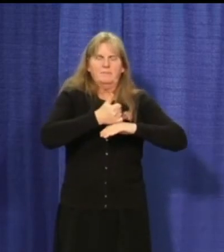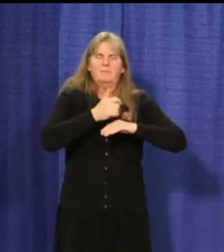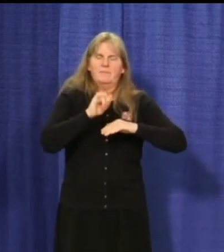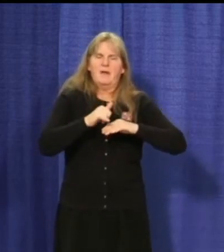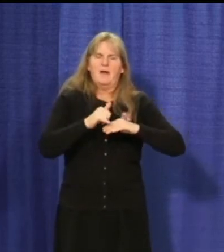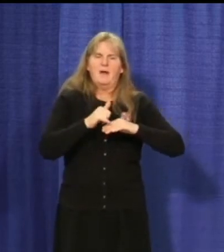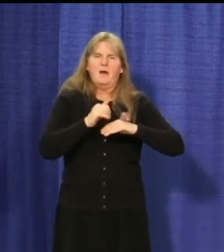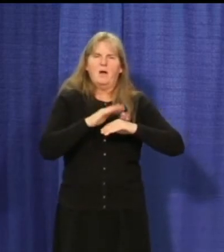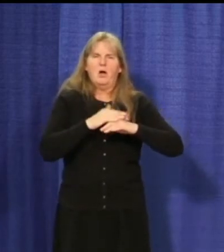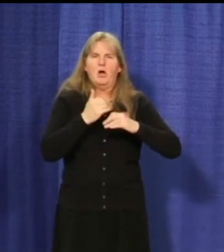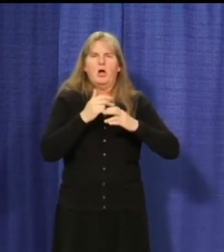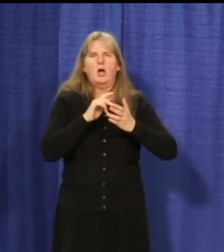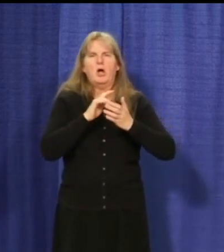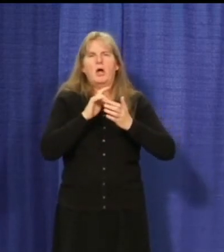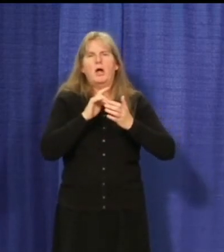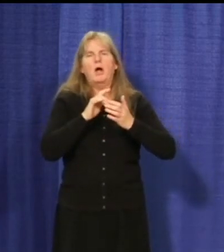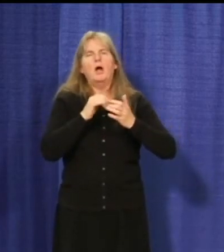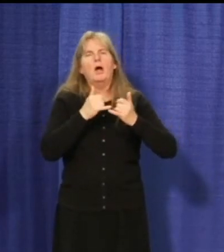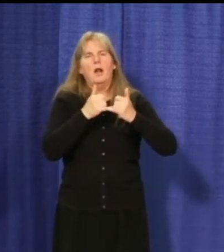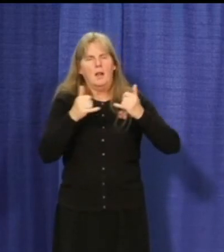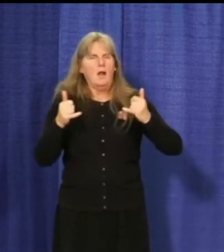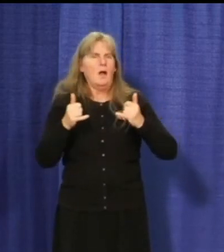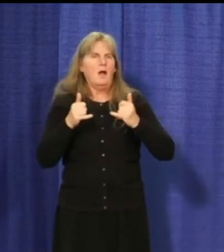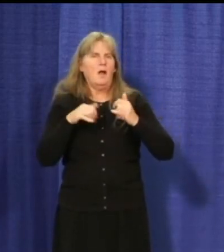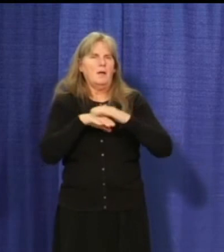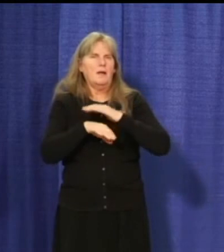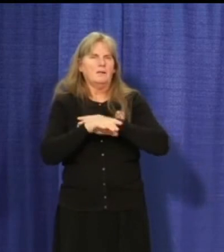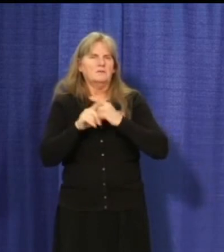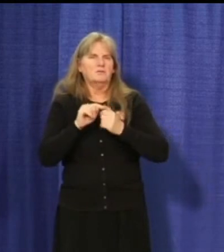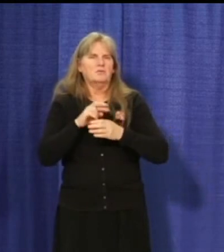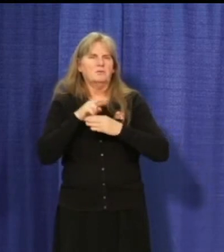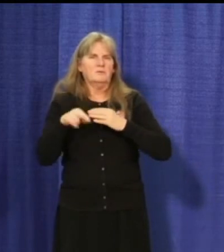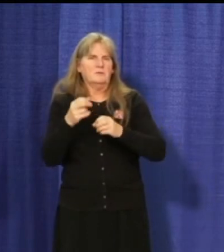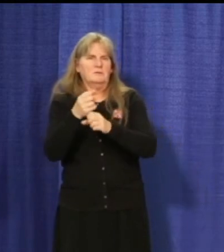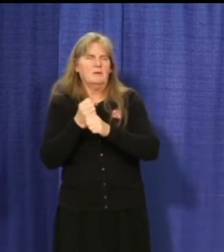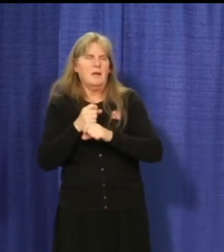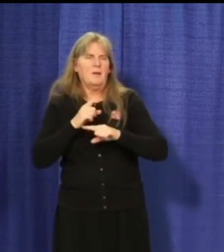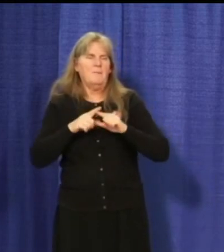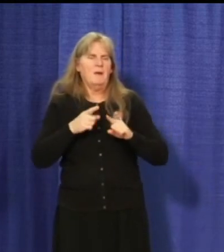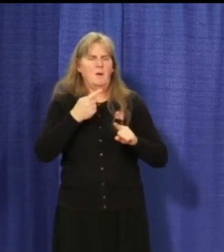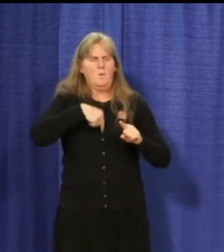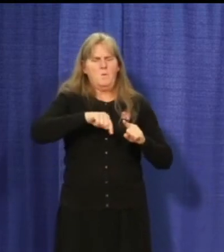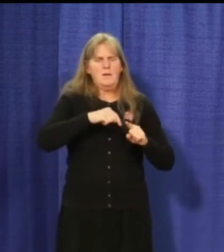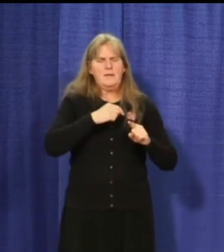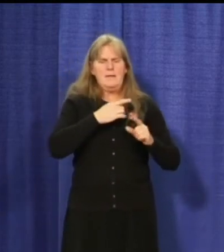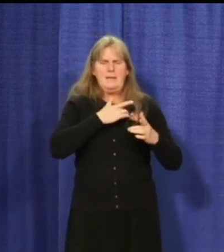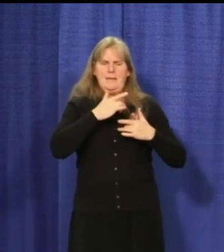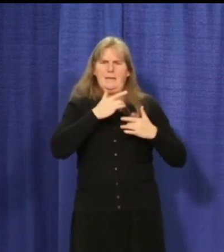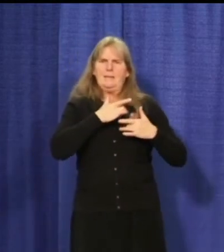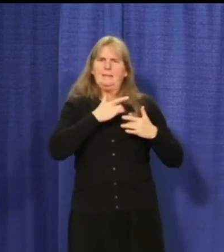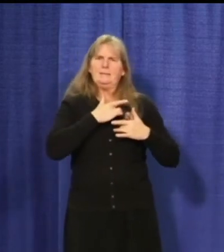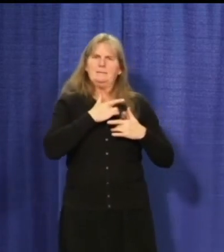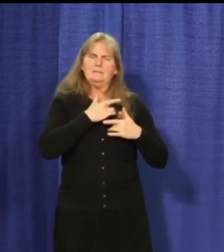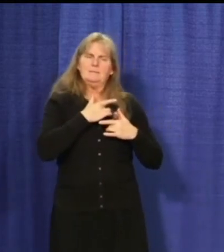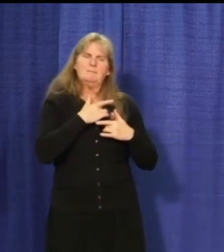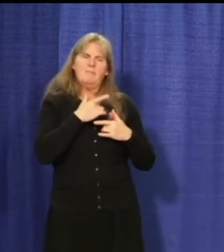So I would say it's on the table, but we are very concerned about giving the results in the right